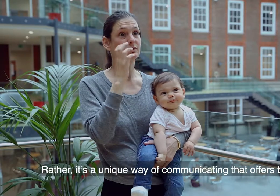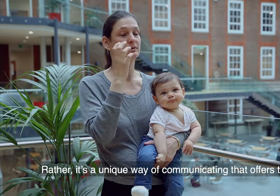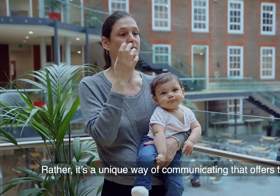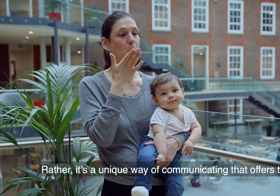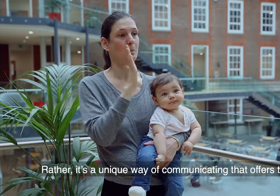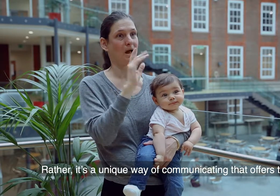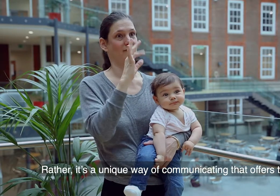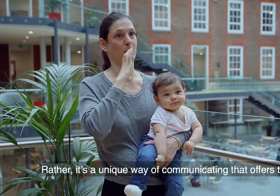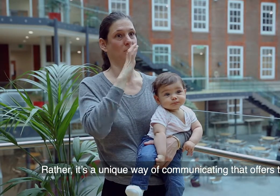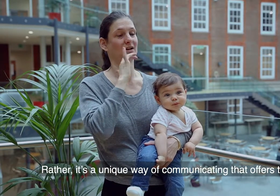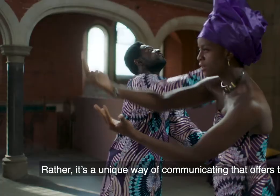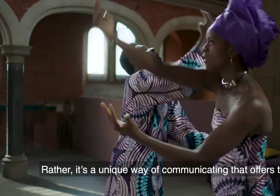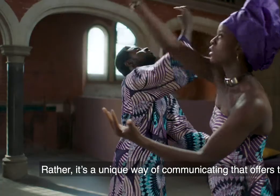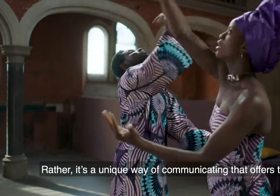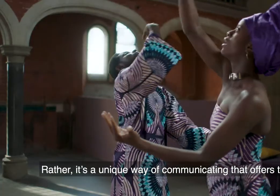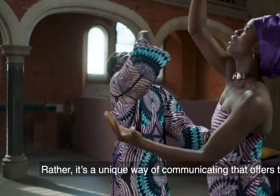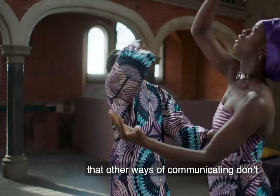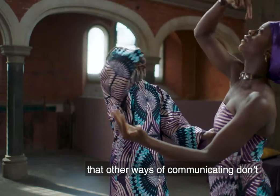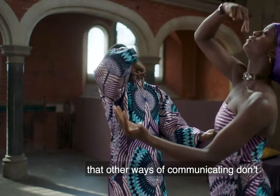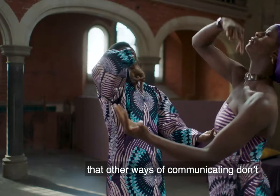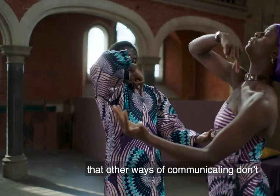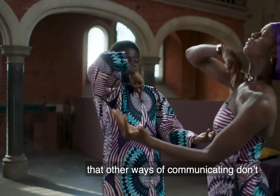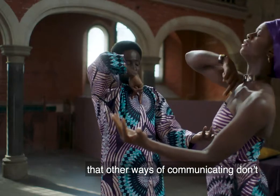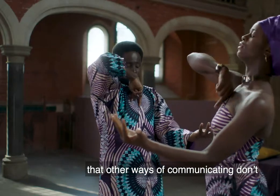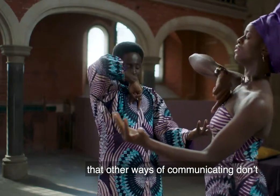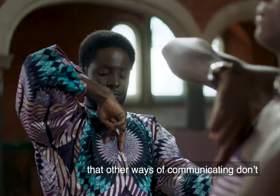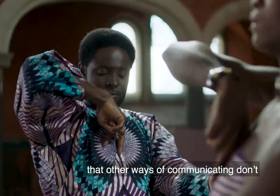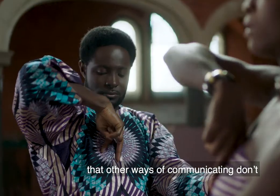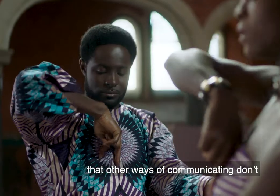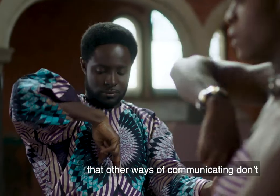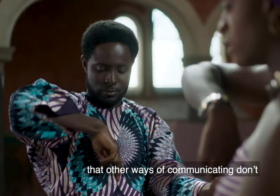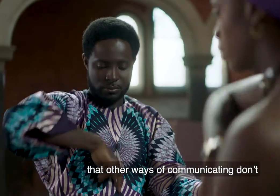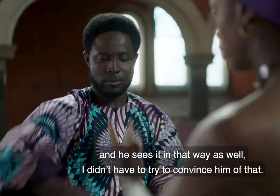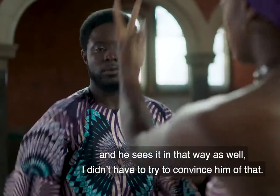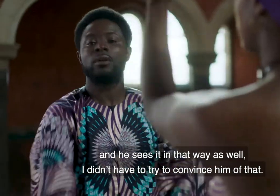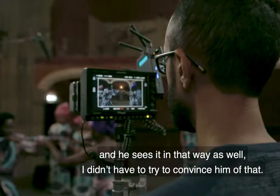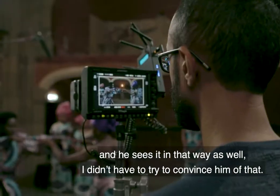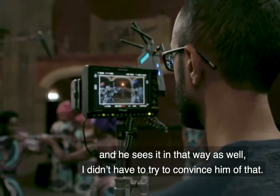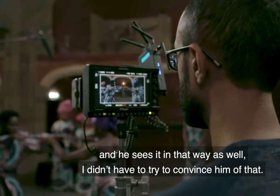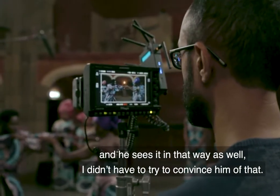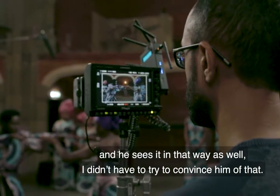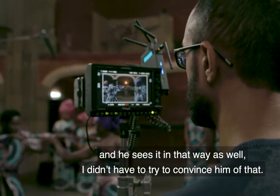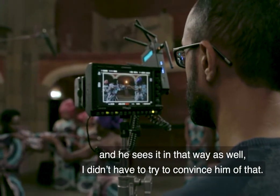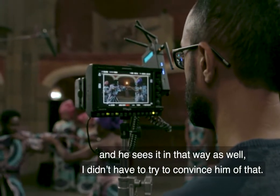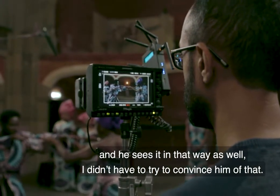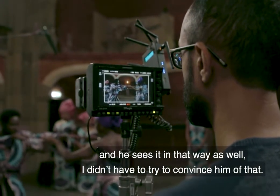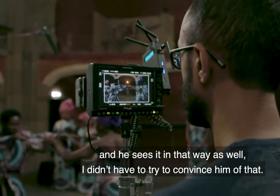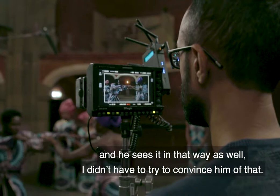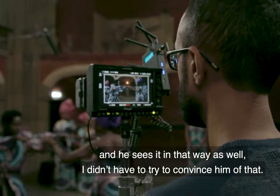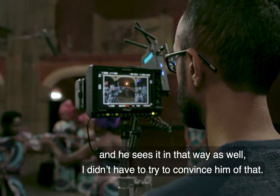of communicating that offers things that other ways of communicating don't. And he sees it in that way as well. I didn't